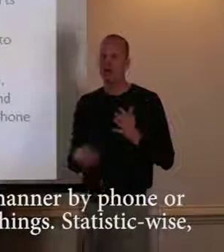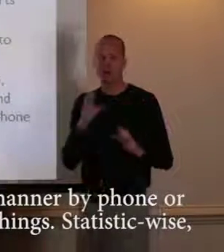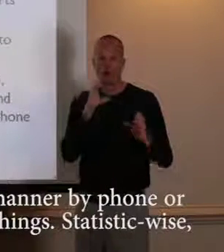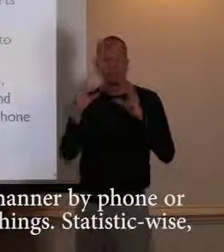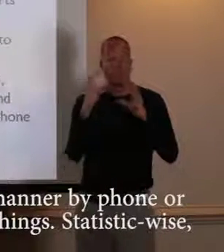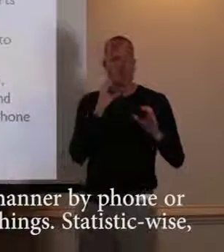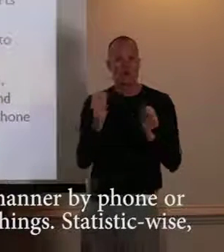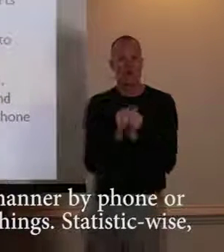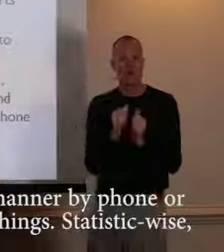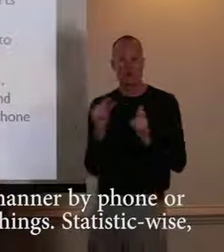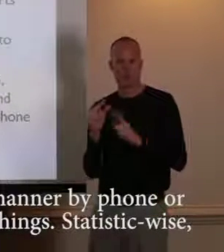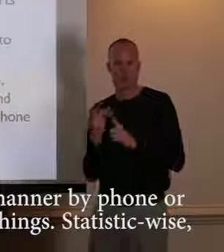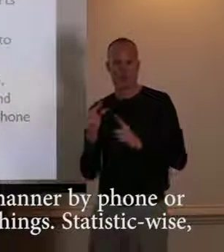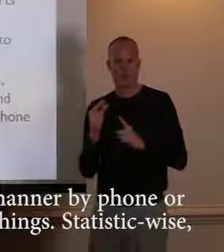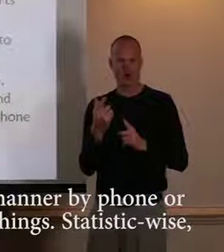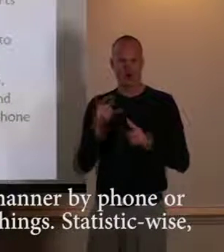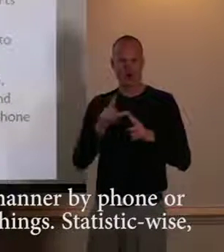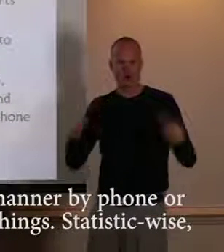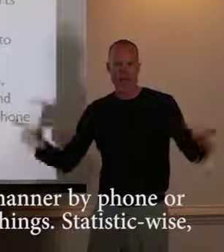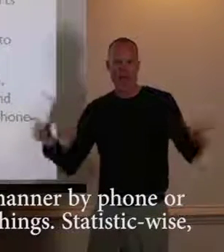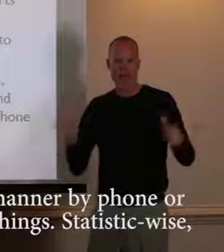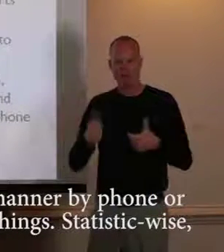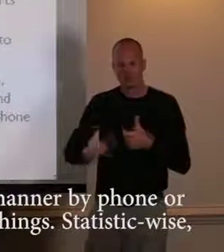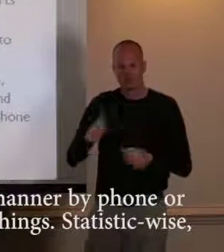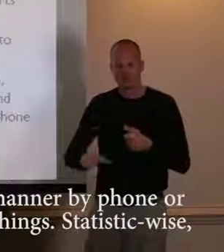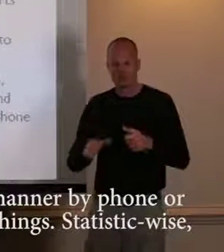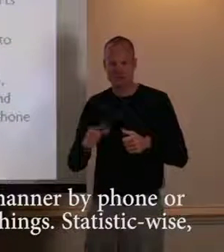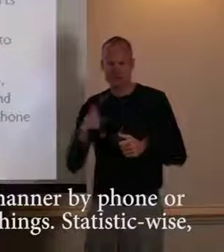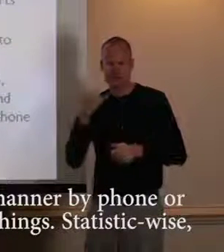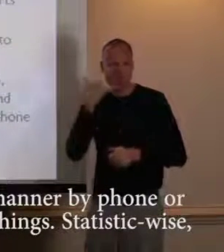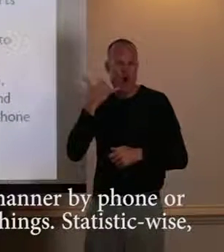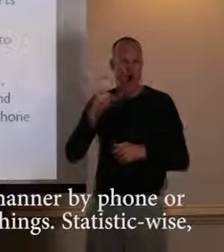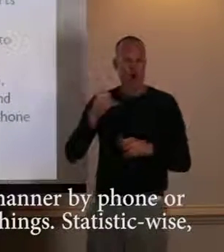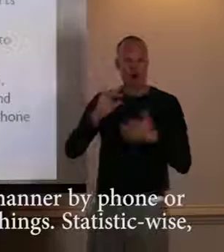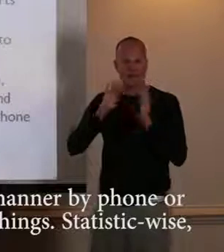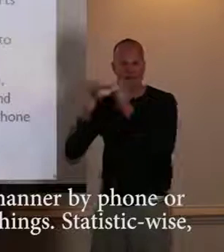in a sexual manner by phone or internet, text, those types of things.